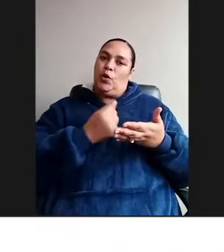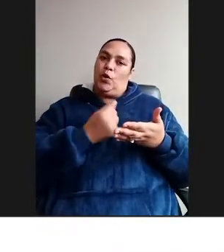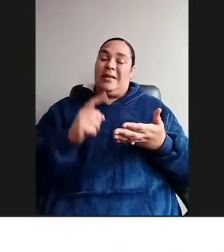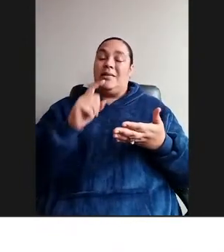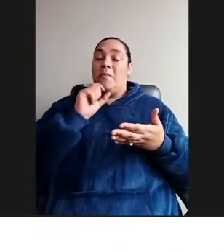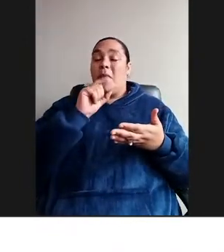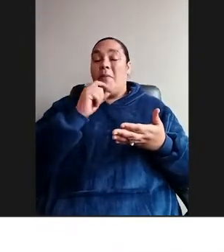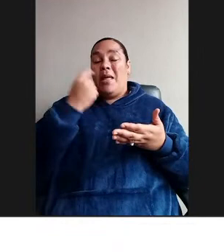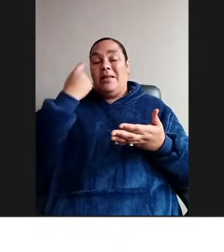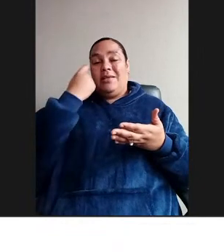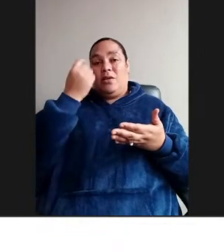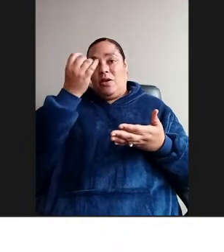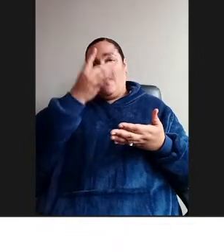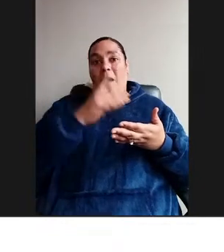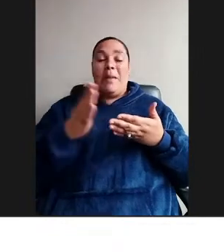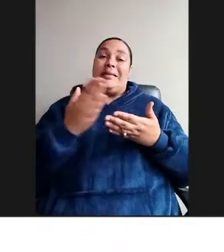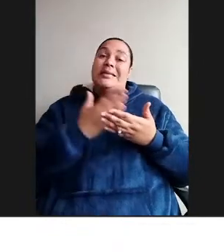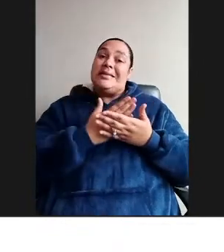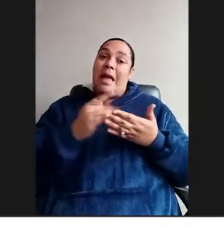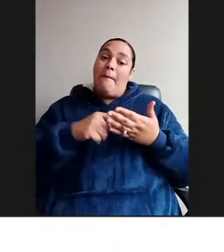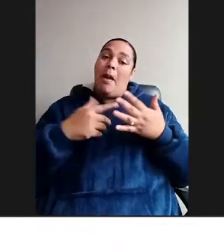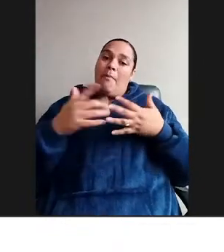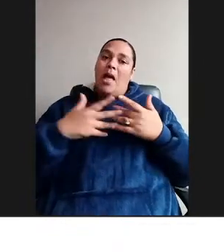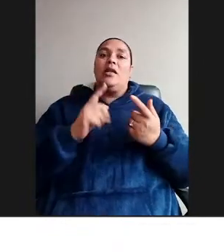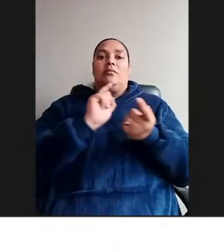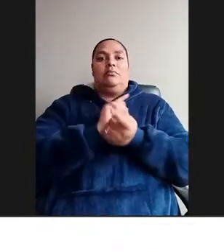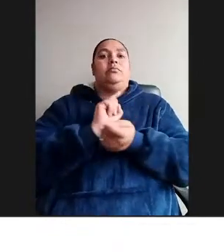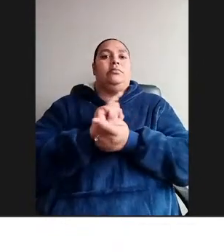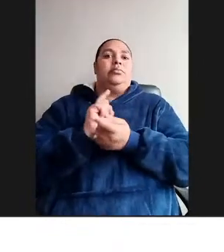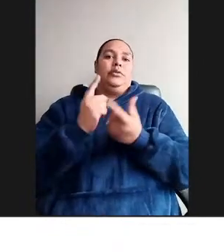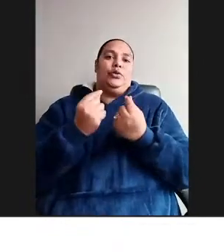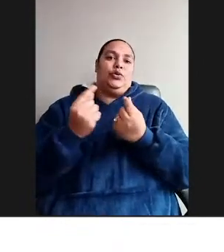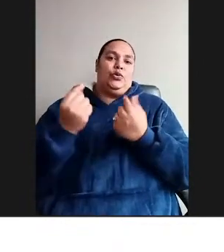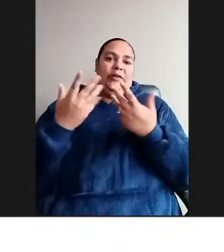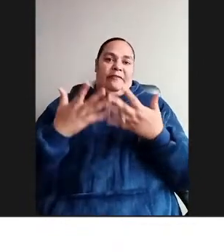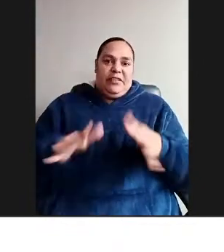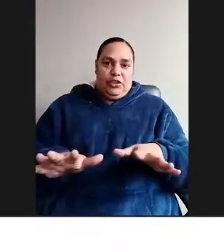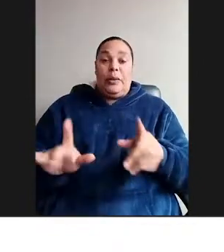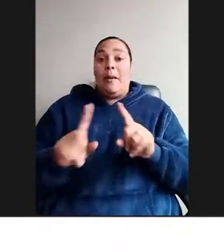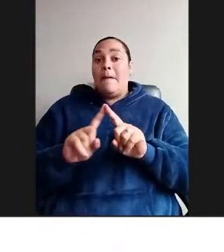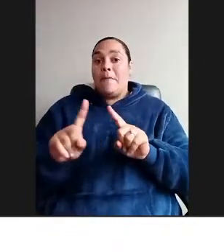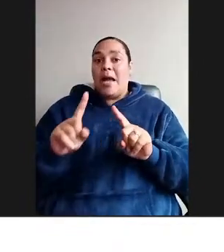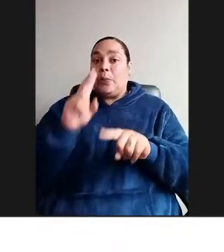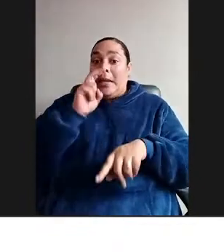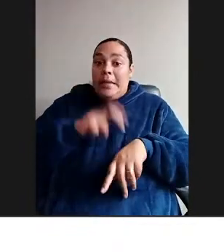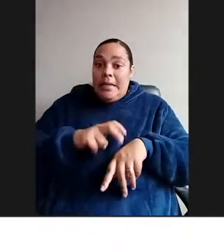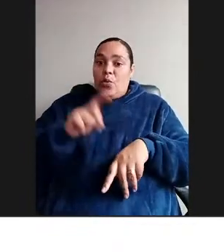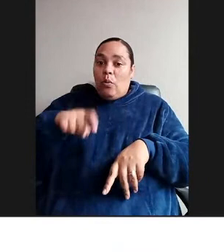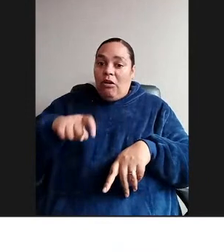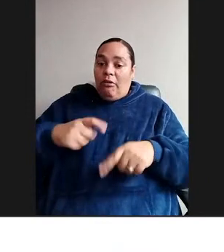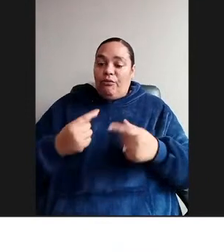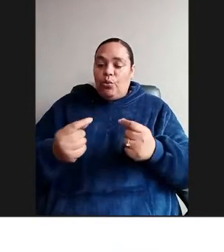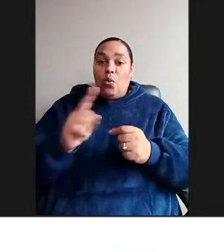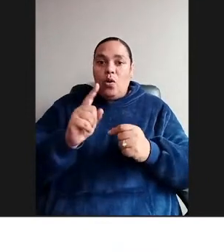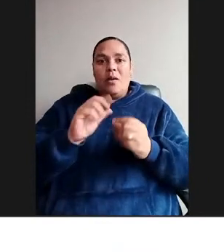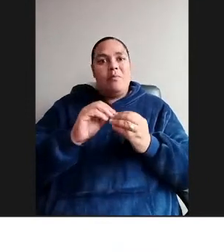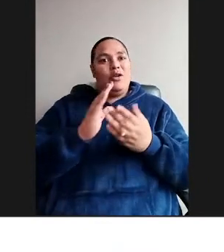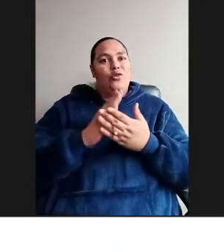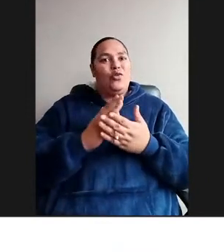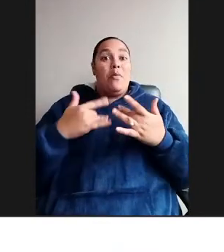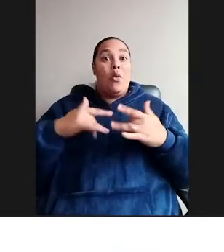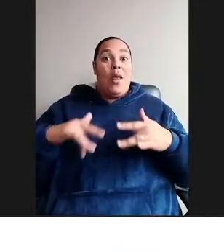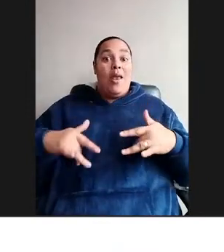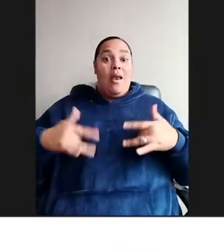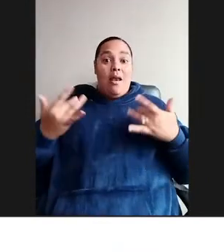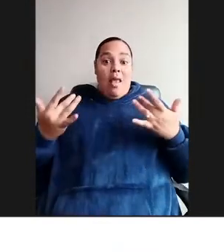these matters have already been attended to. What we have to do is to ensure that when we go live, that